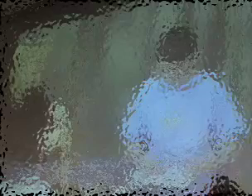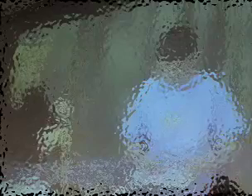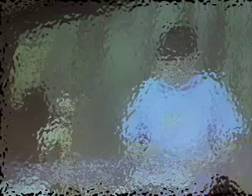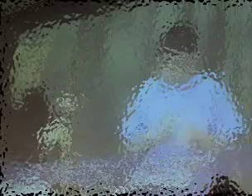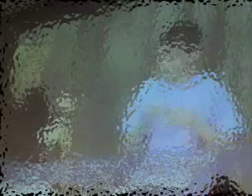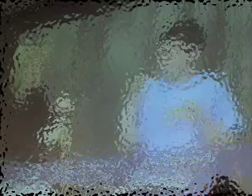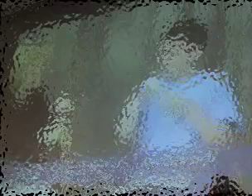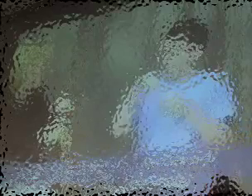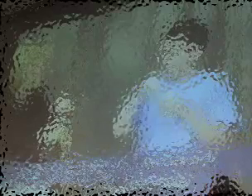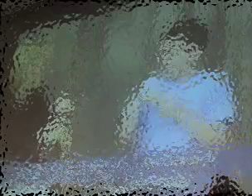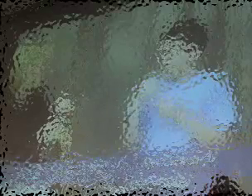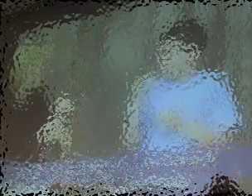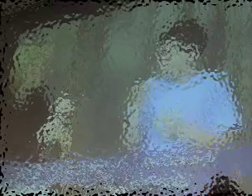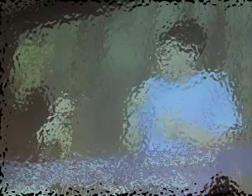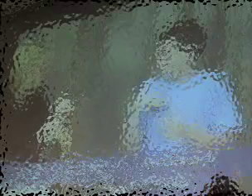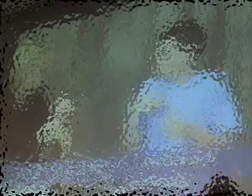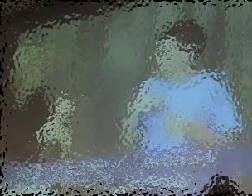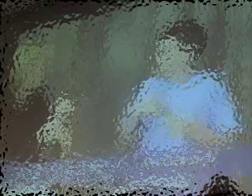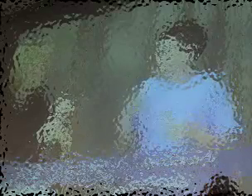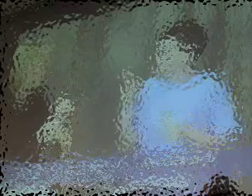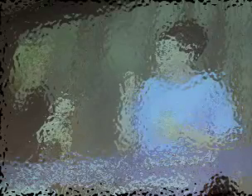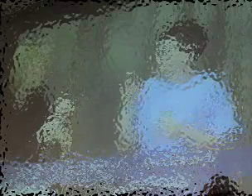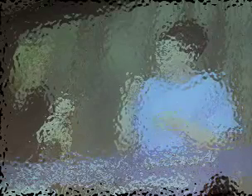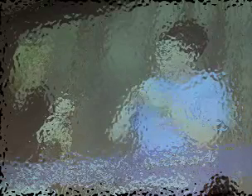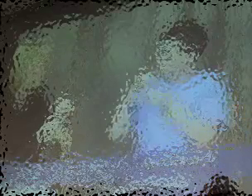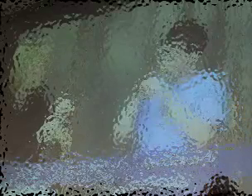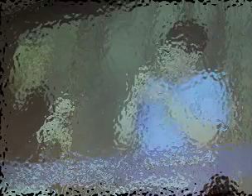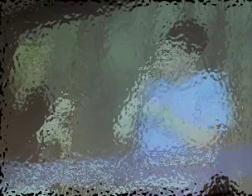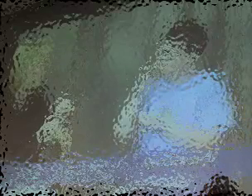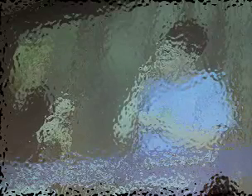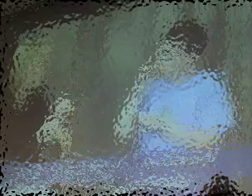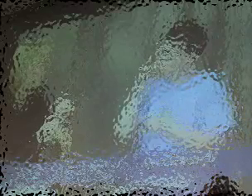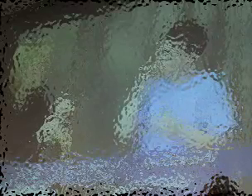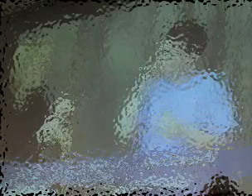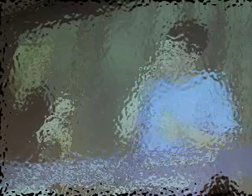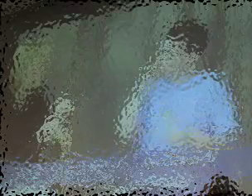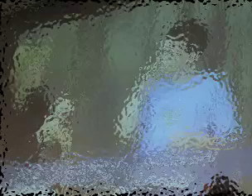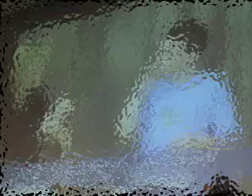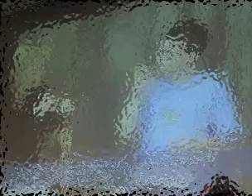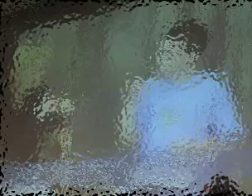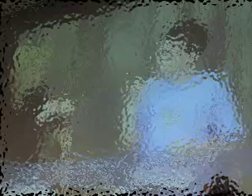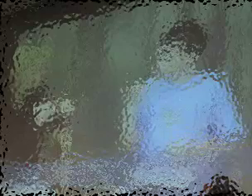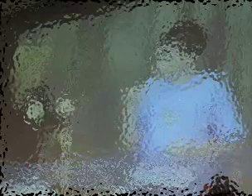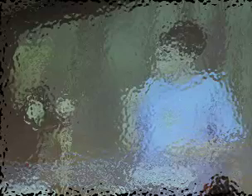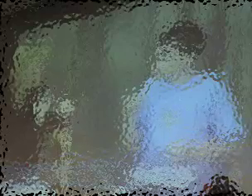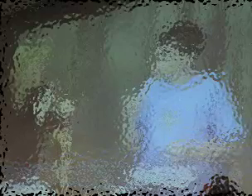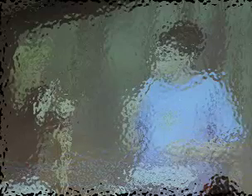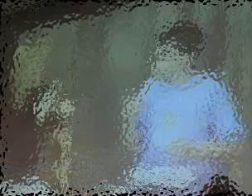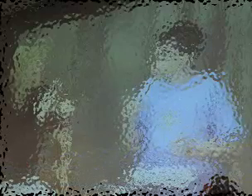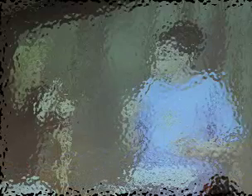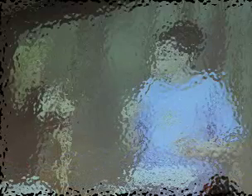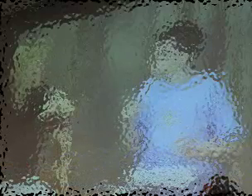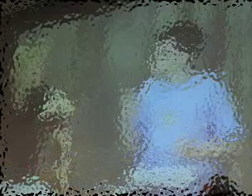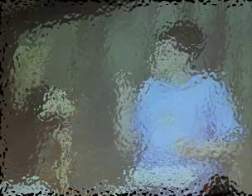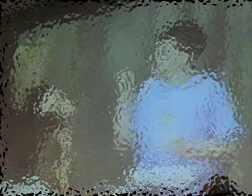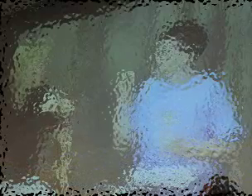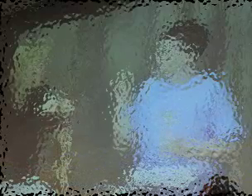Inside the pit, there's a membrane that's sensitive to heat. Inside that pit, there's a sensitive. What's